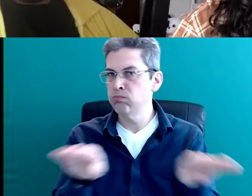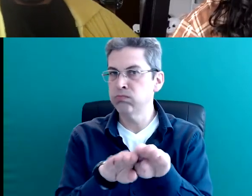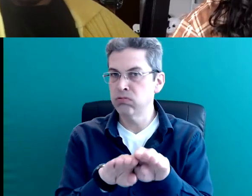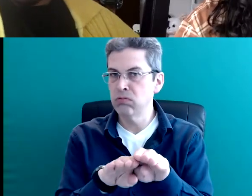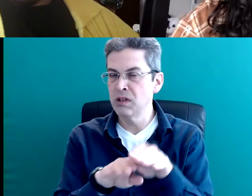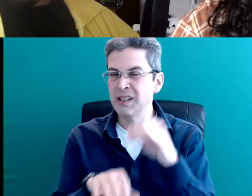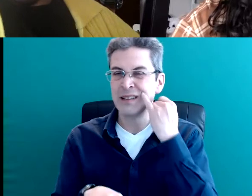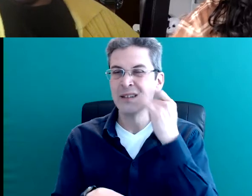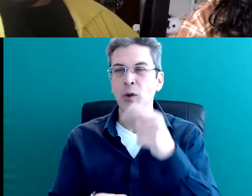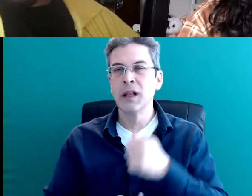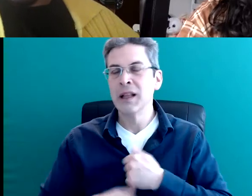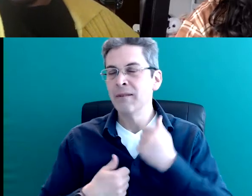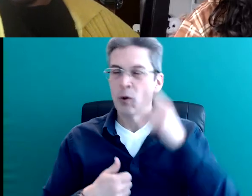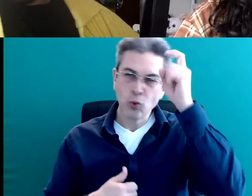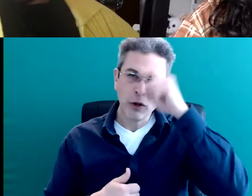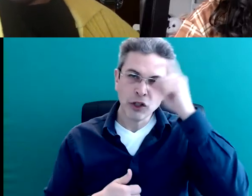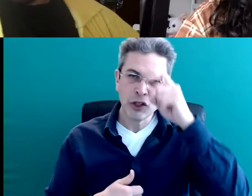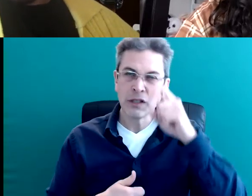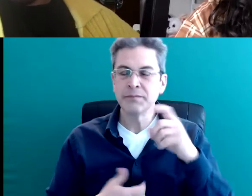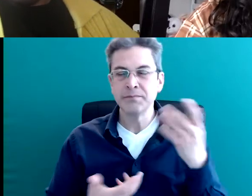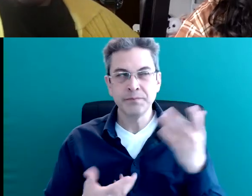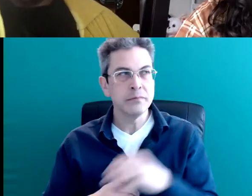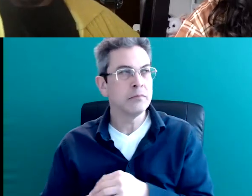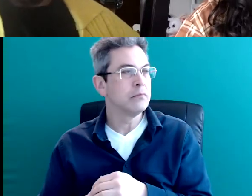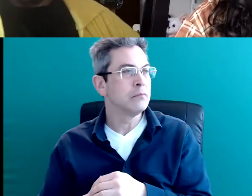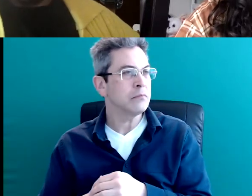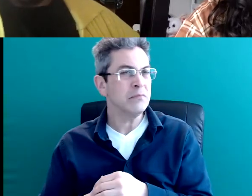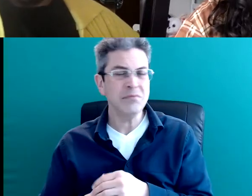in a residential facility.